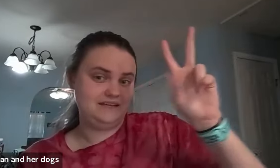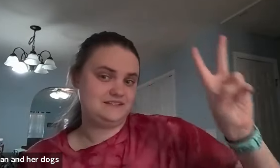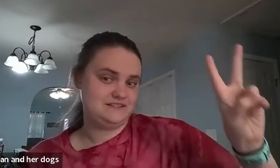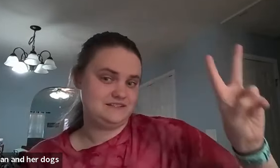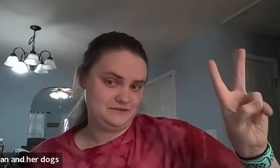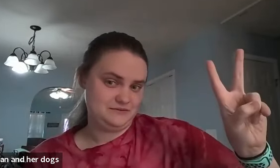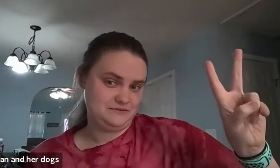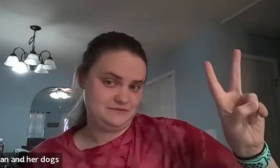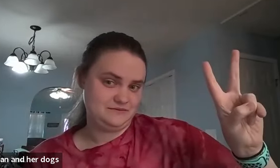2,432.